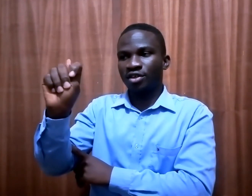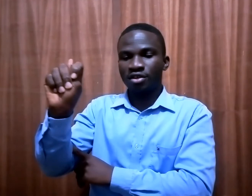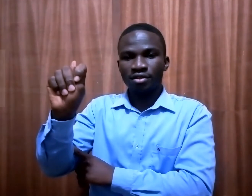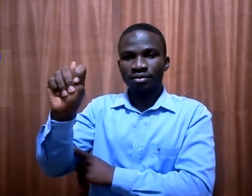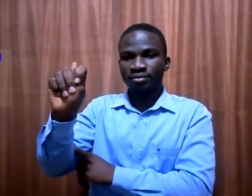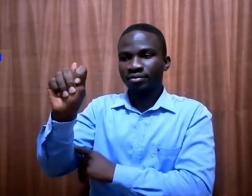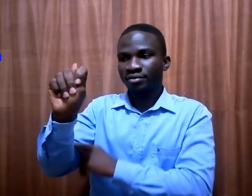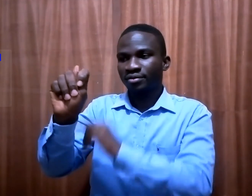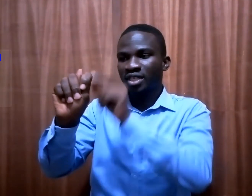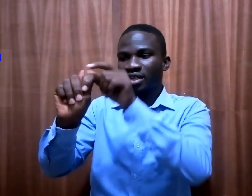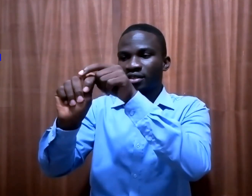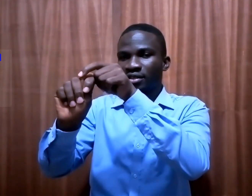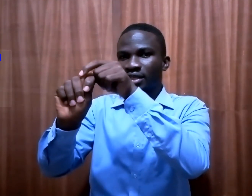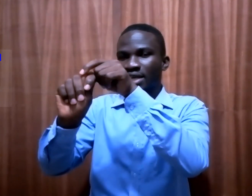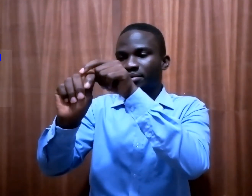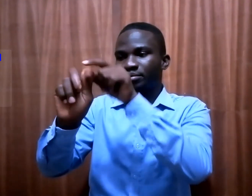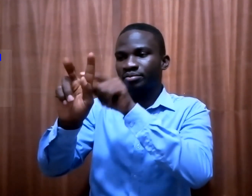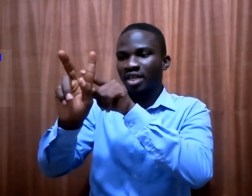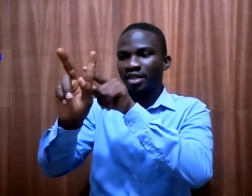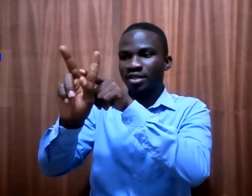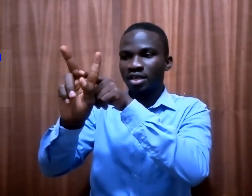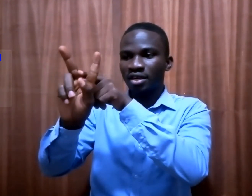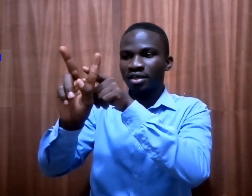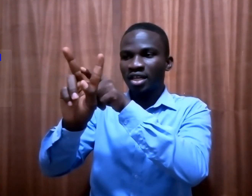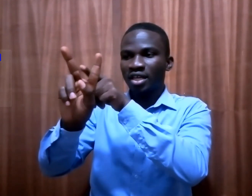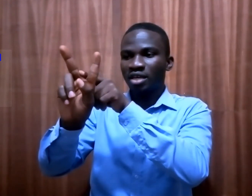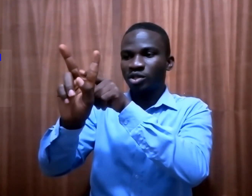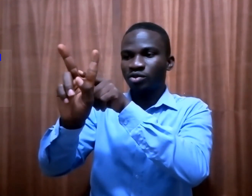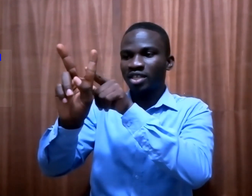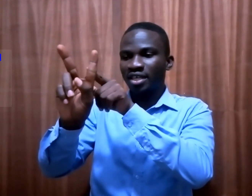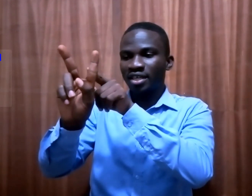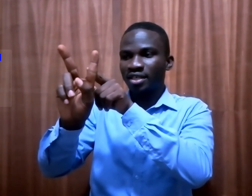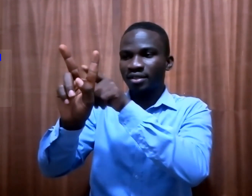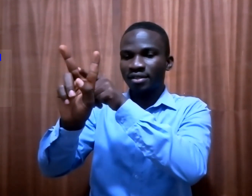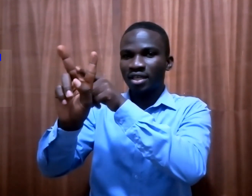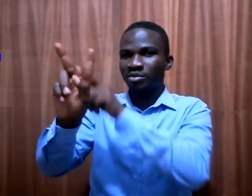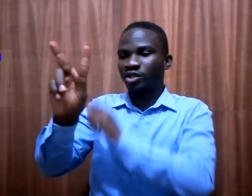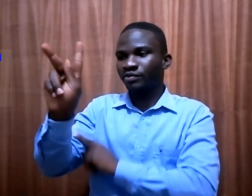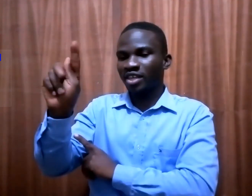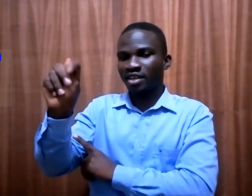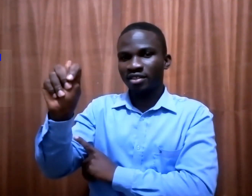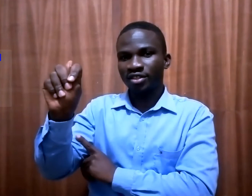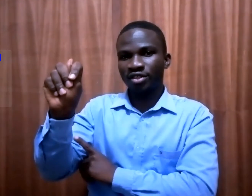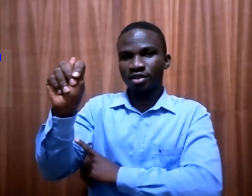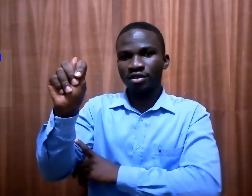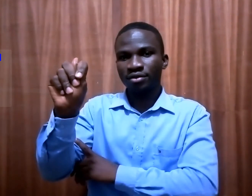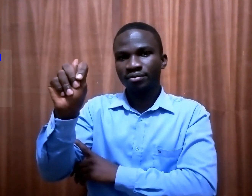T. The thumb is here between the index and the middle finger. T.